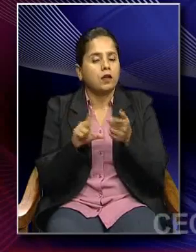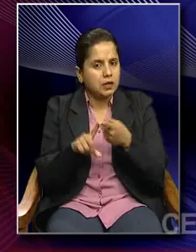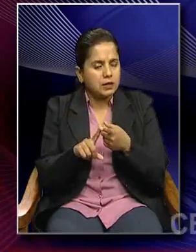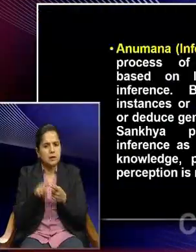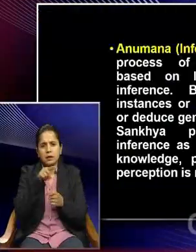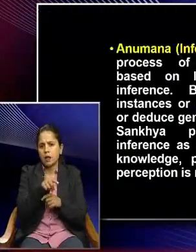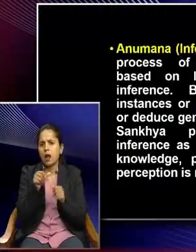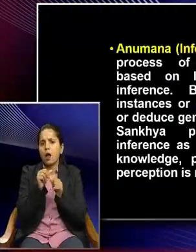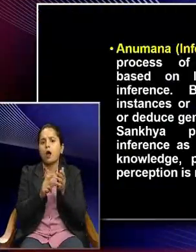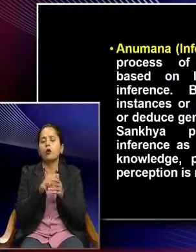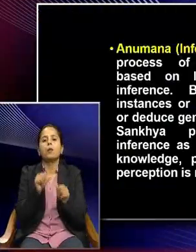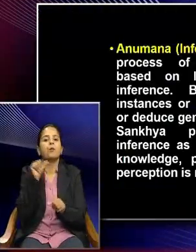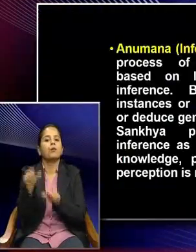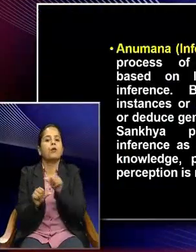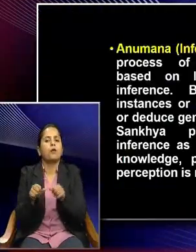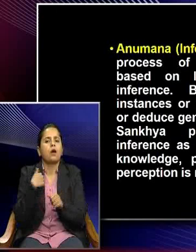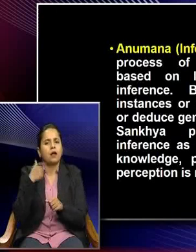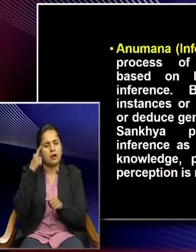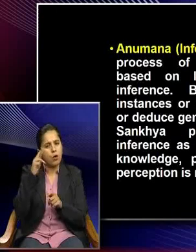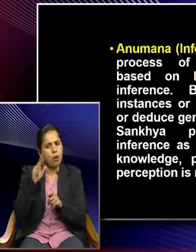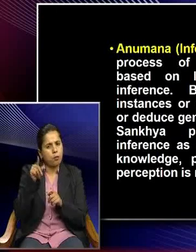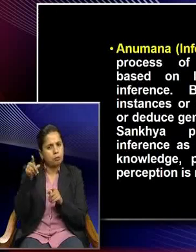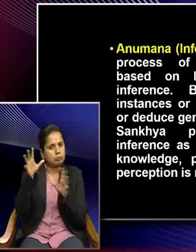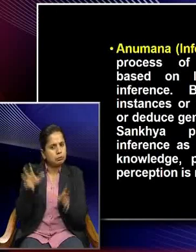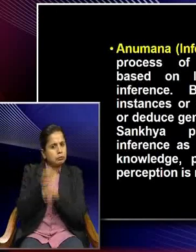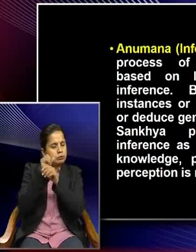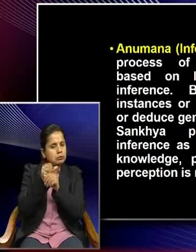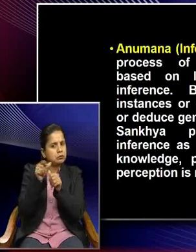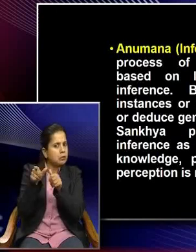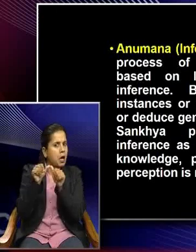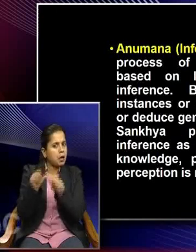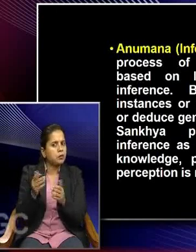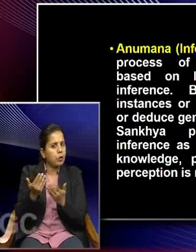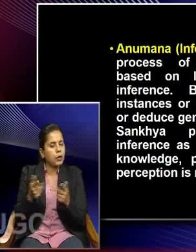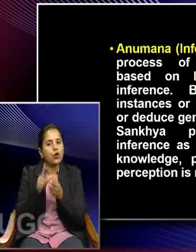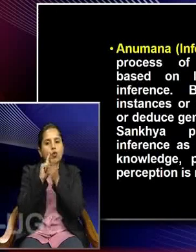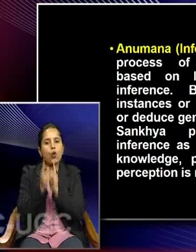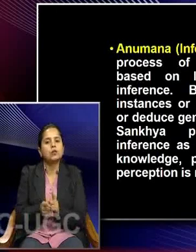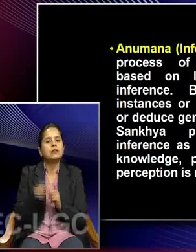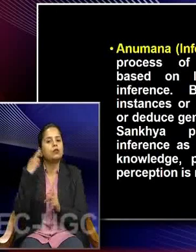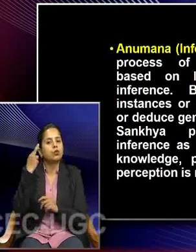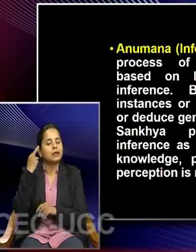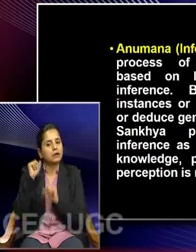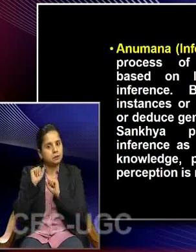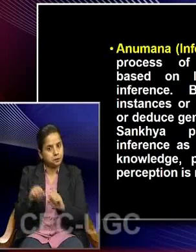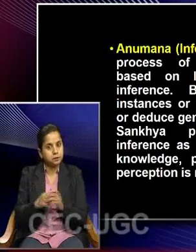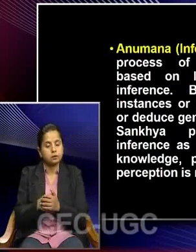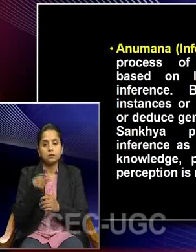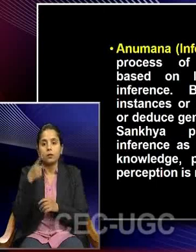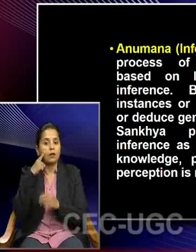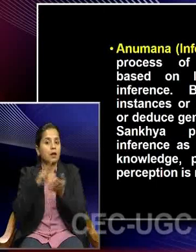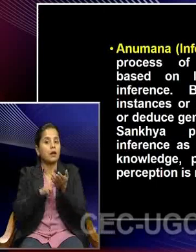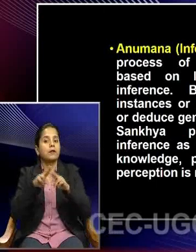Anuman is a process of drawing conclusions based on logical reasonings and